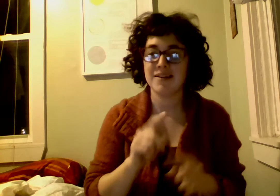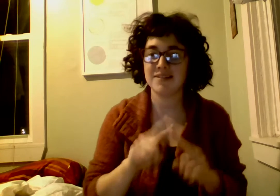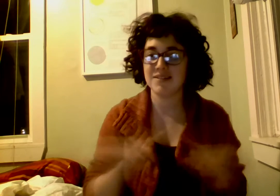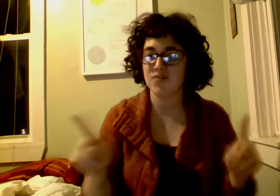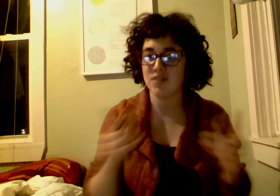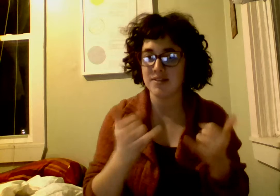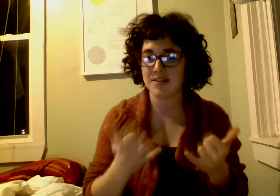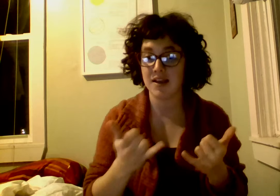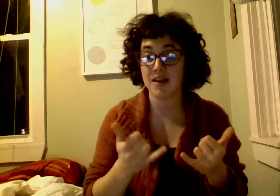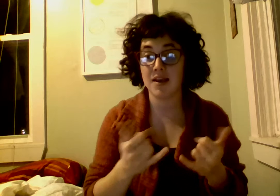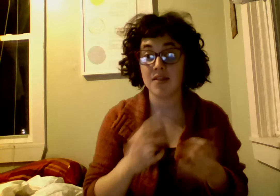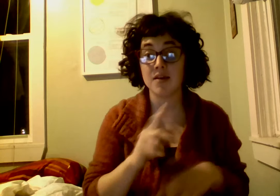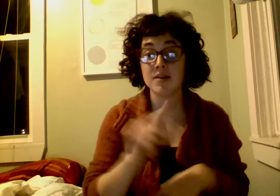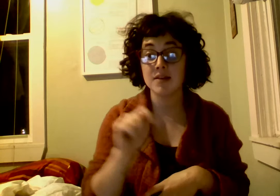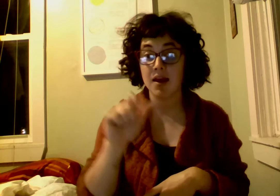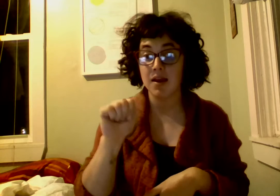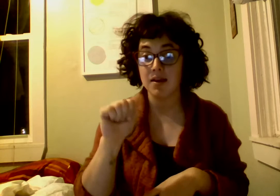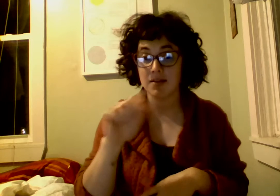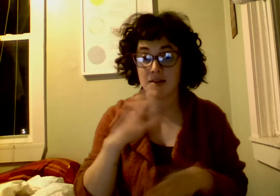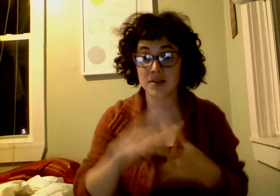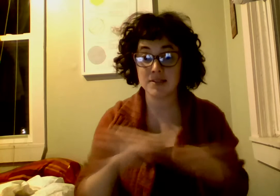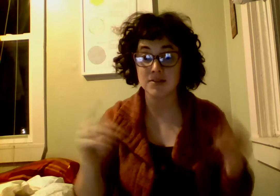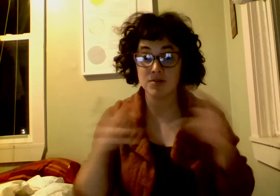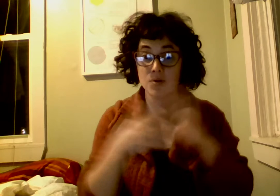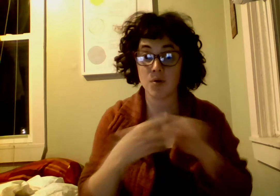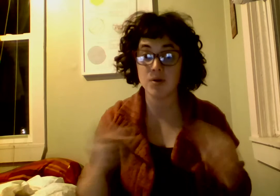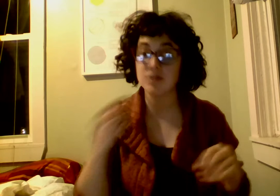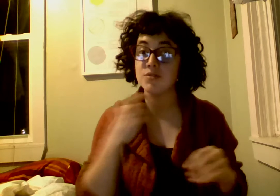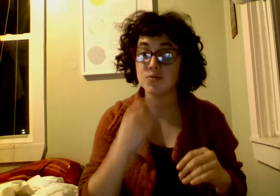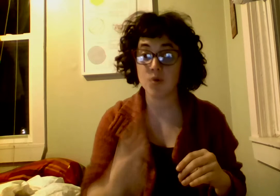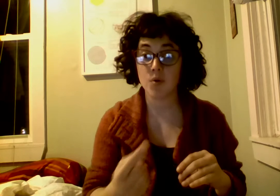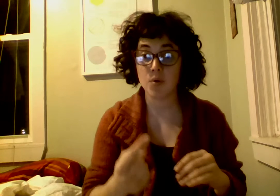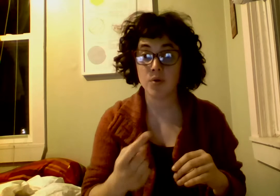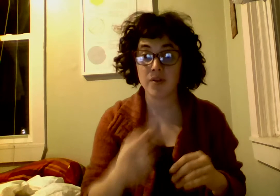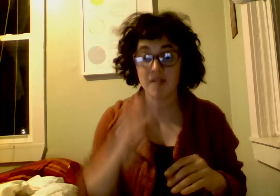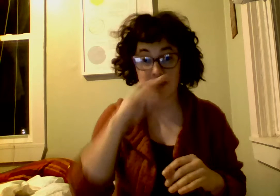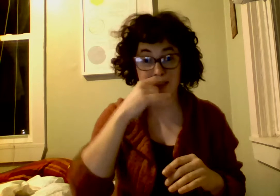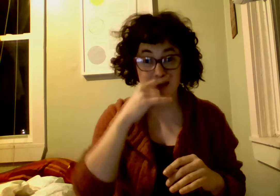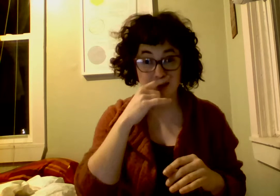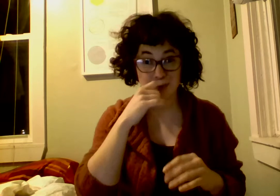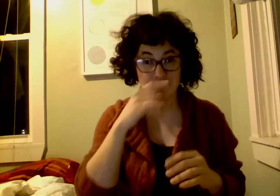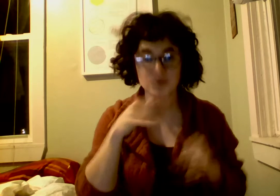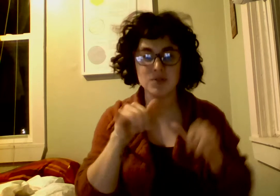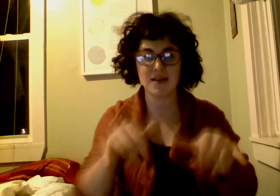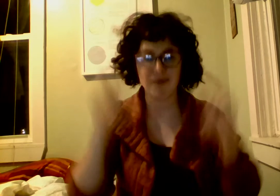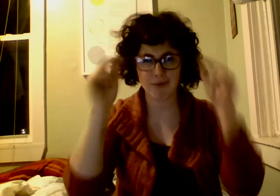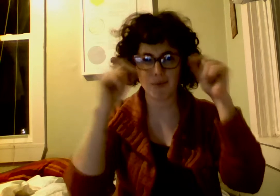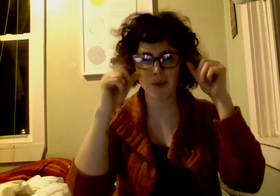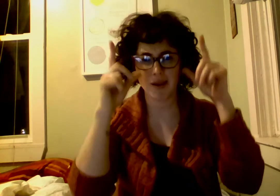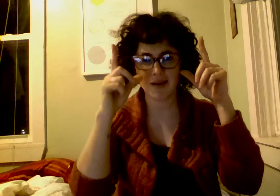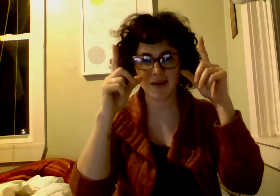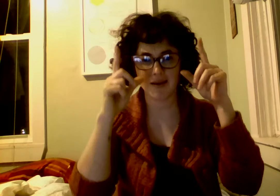when kids, the little kids were still born or still awake, were, first of all, a kind of story which were